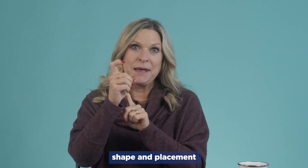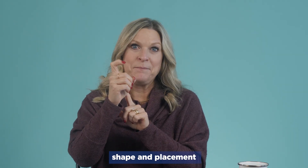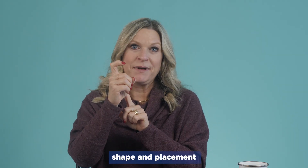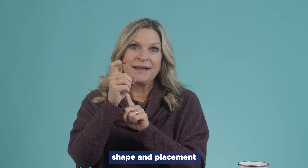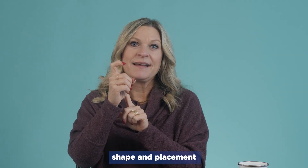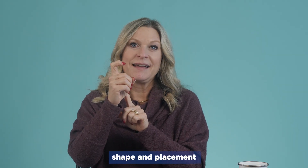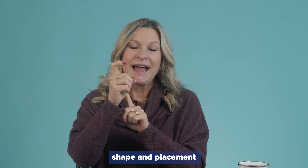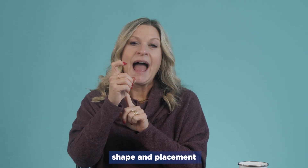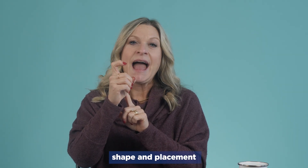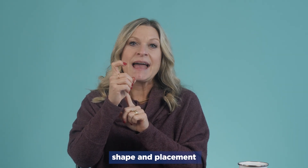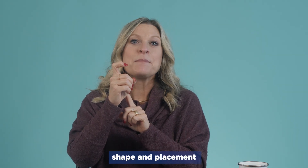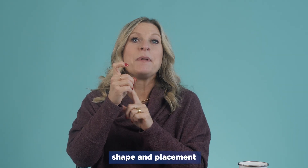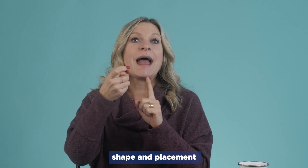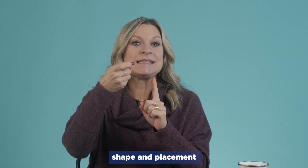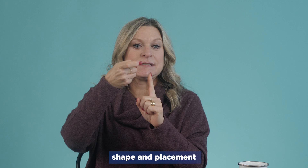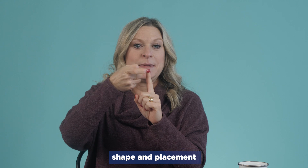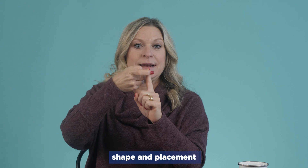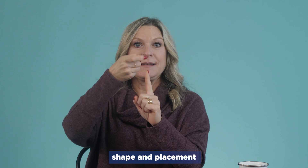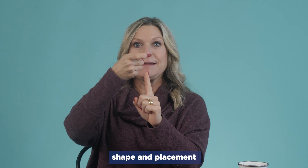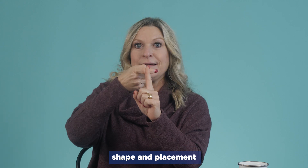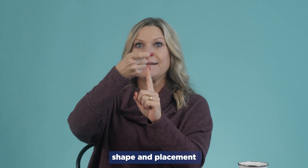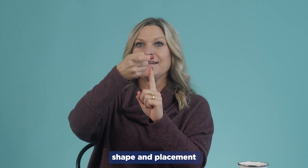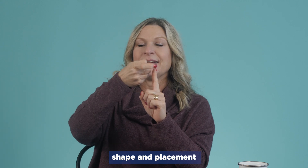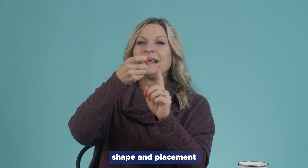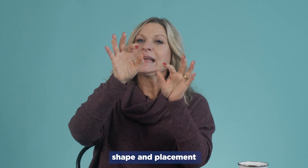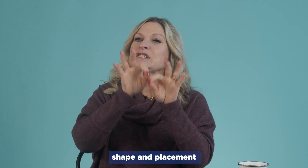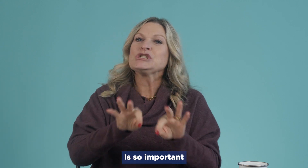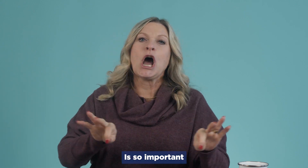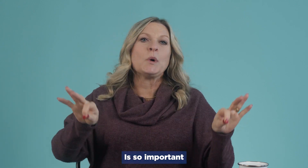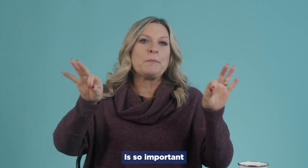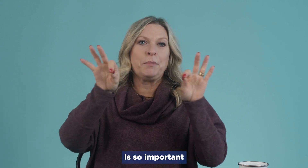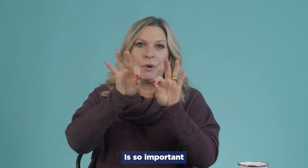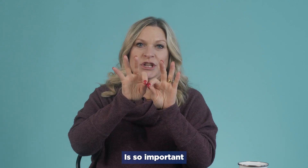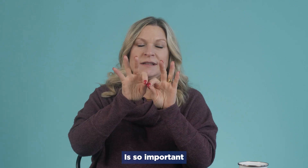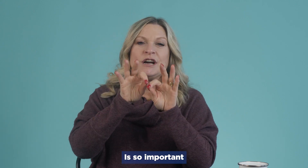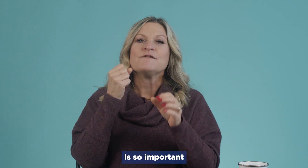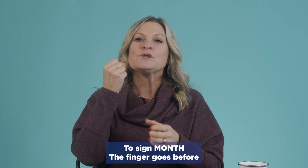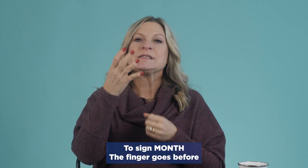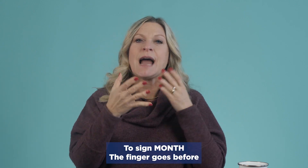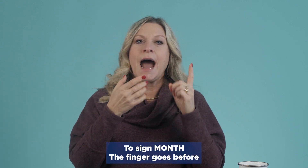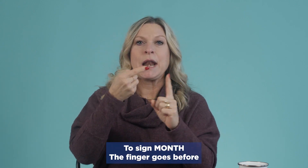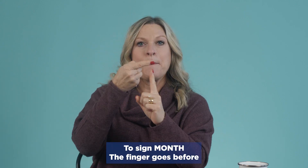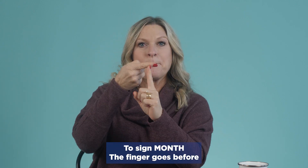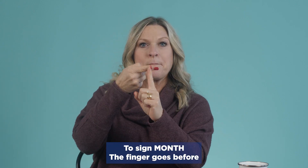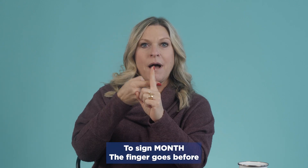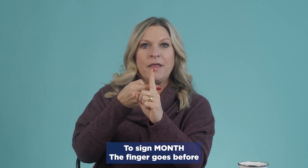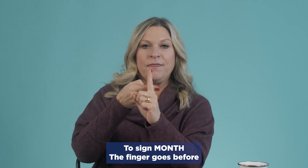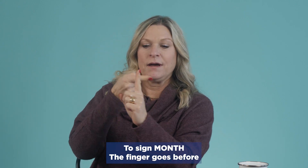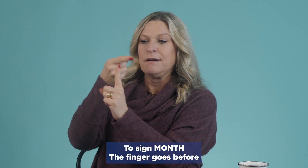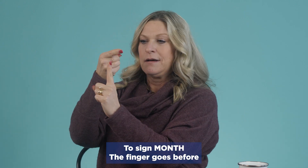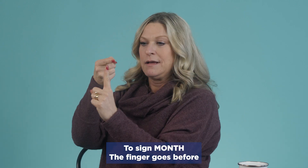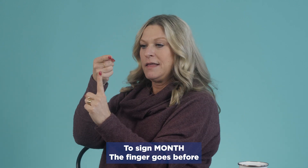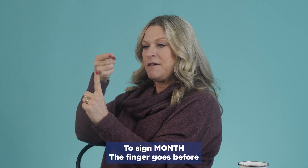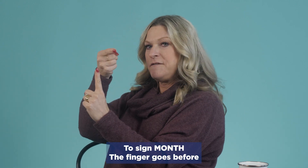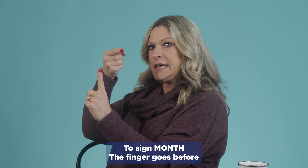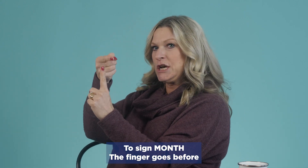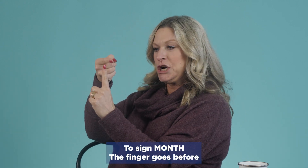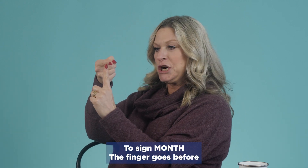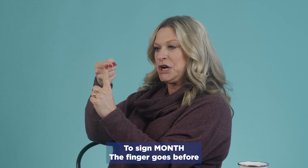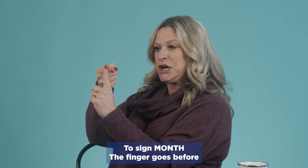shape and placement is so important to sign math. The figure